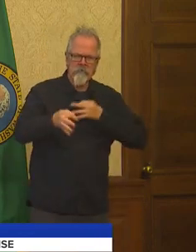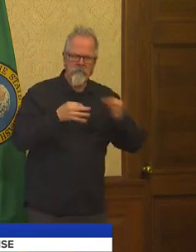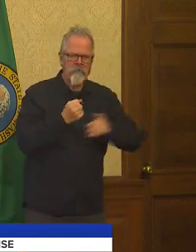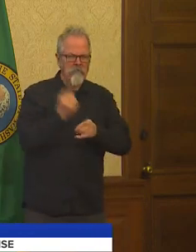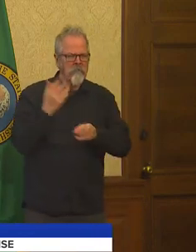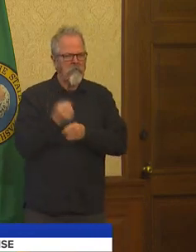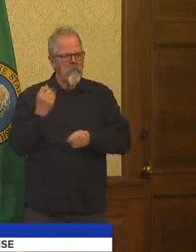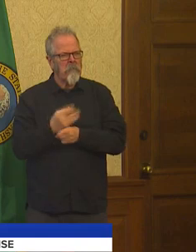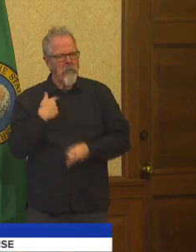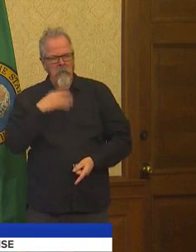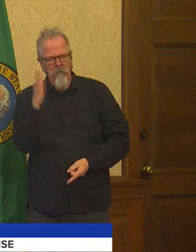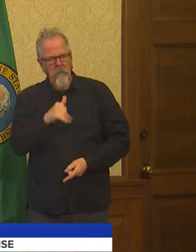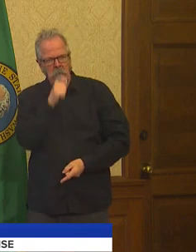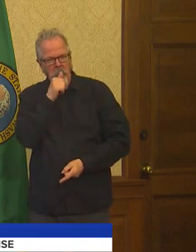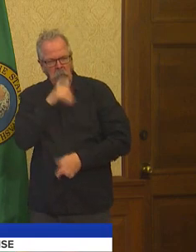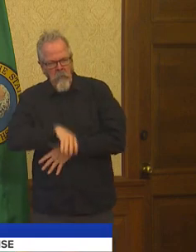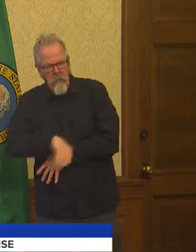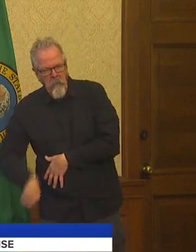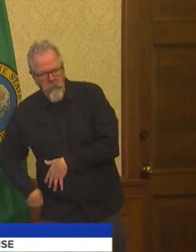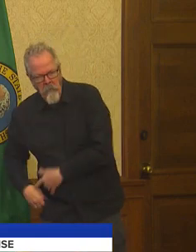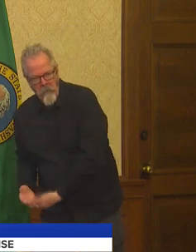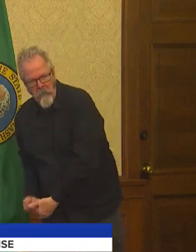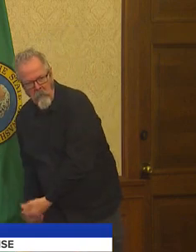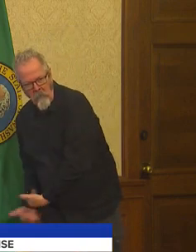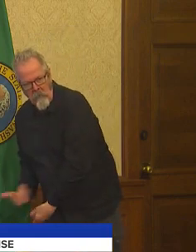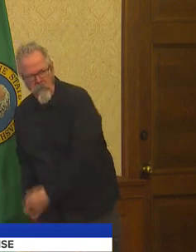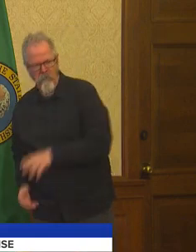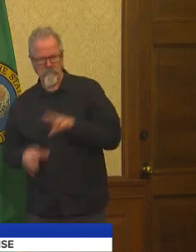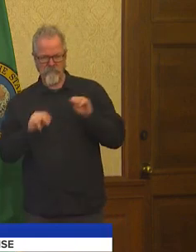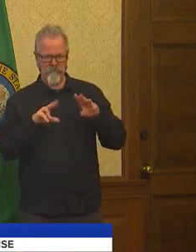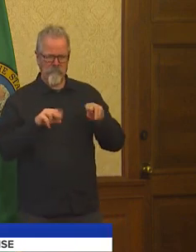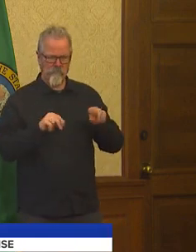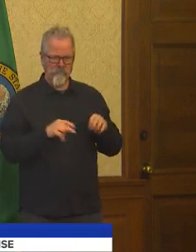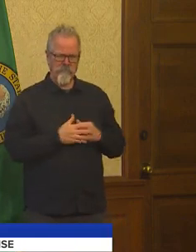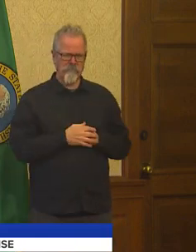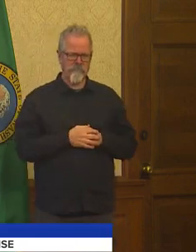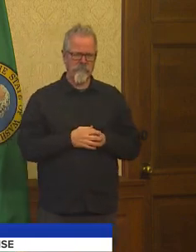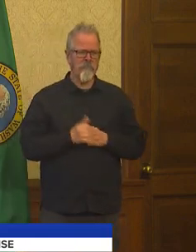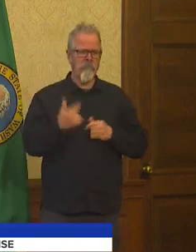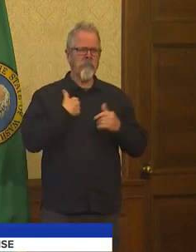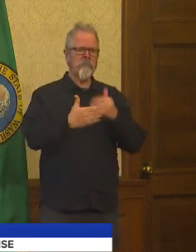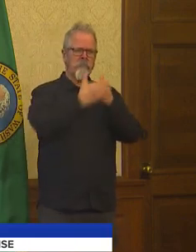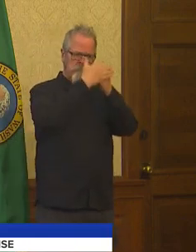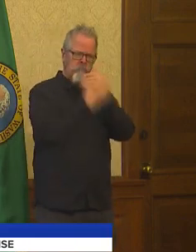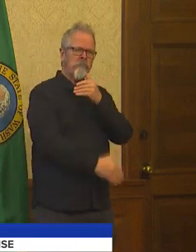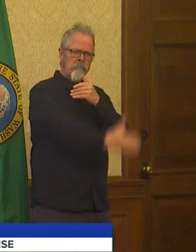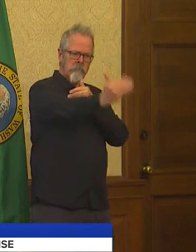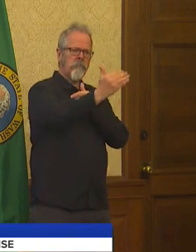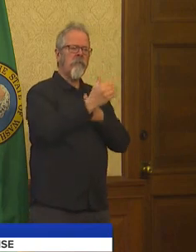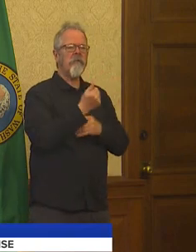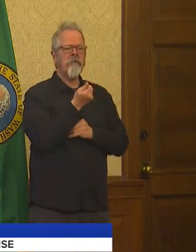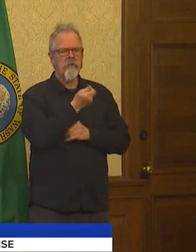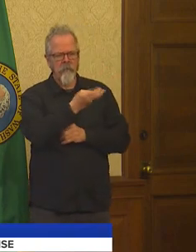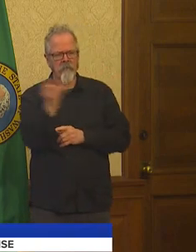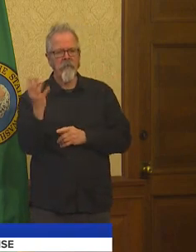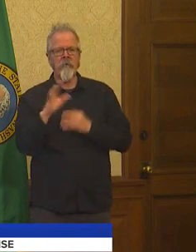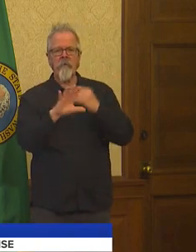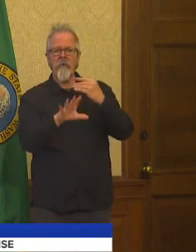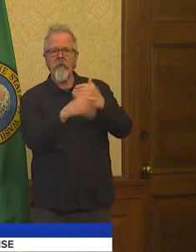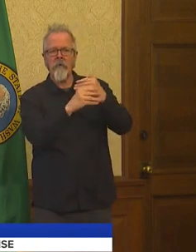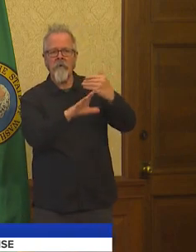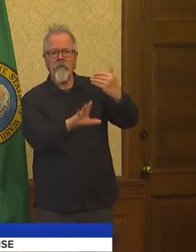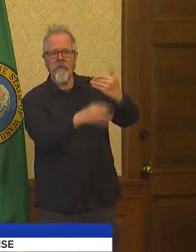looking at several more industries, and the date they can open depends on multiple degrees of